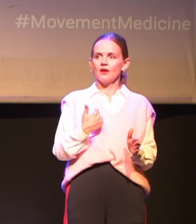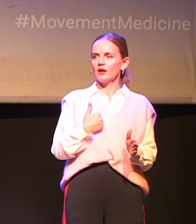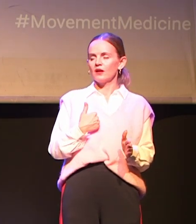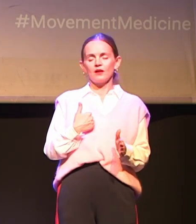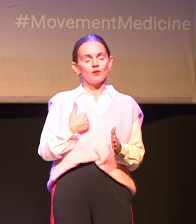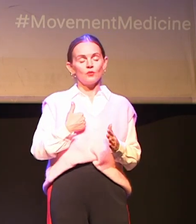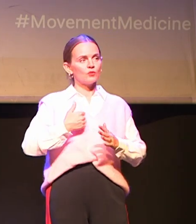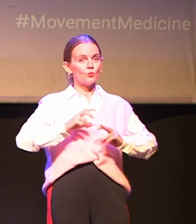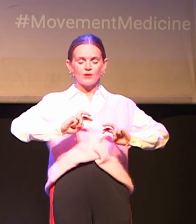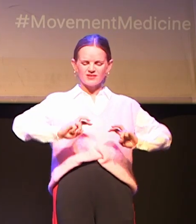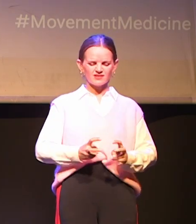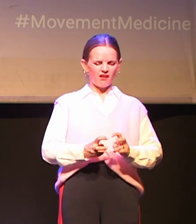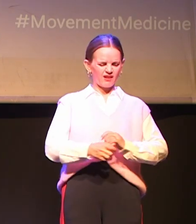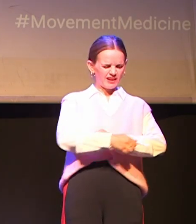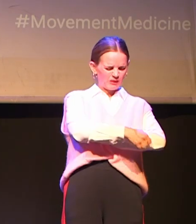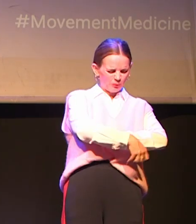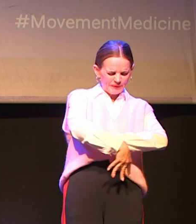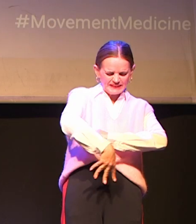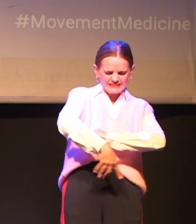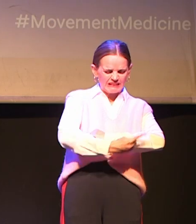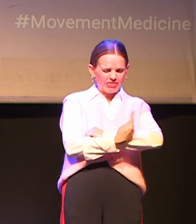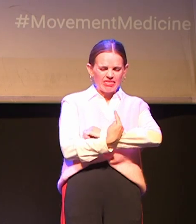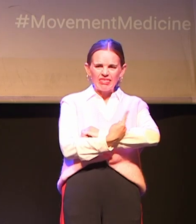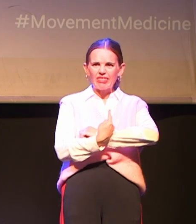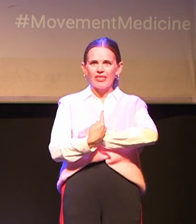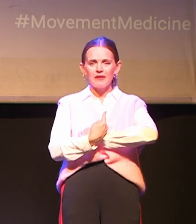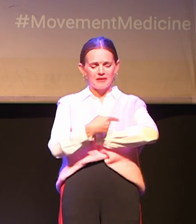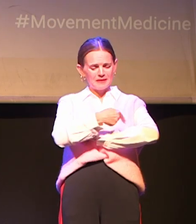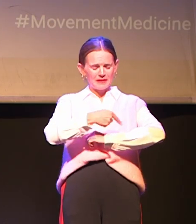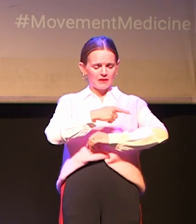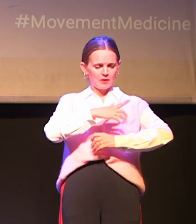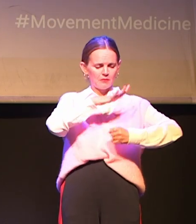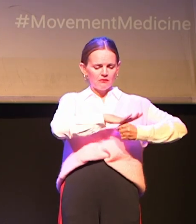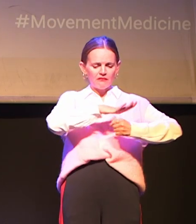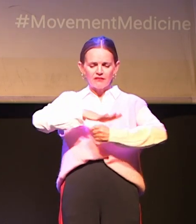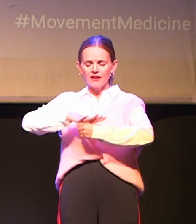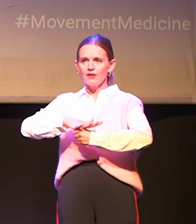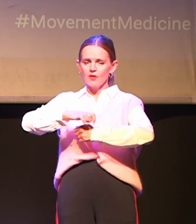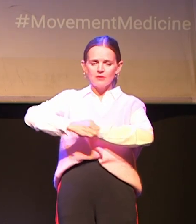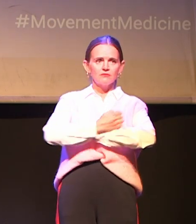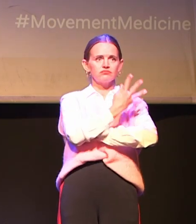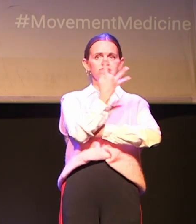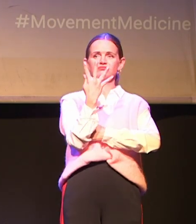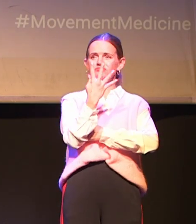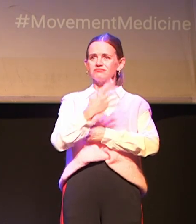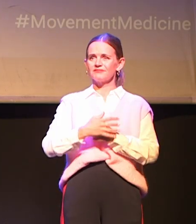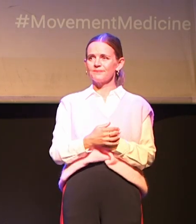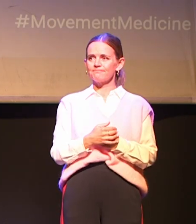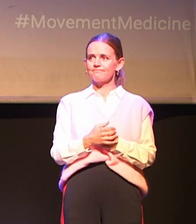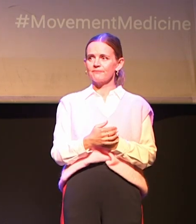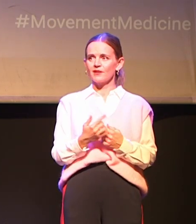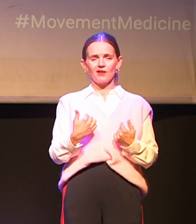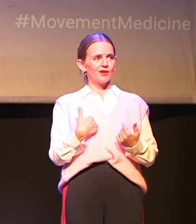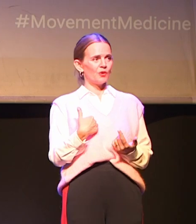weeds in ways that are stopping us from becoming the people that we need to be. Because the thing is, we already are